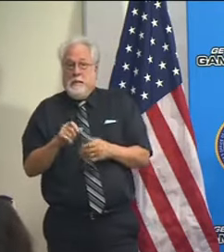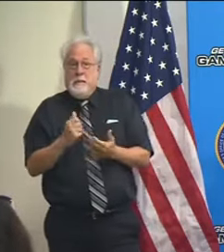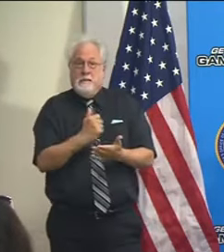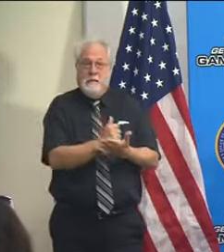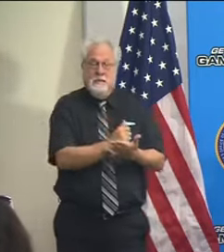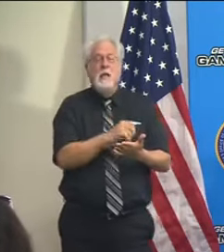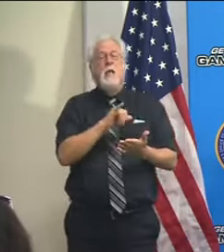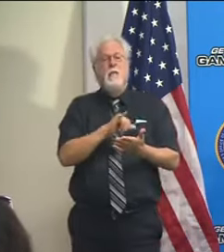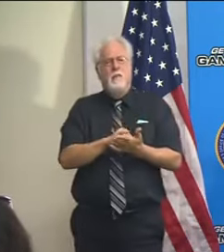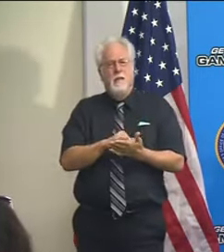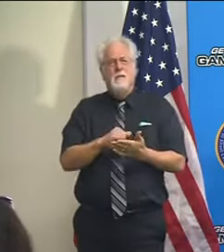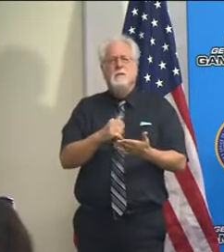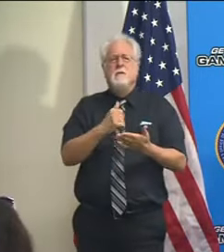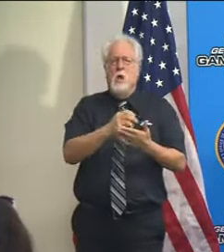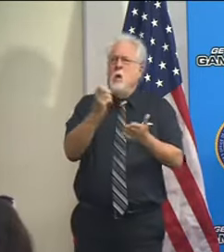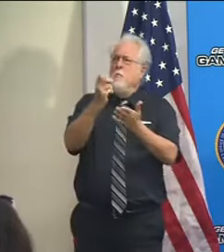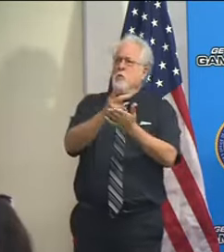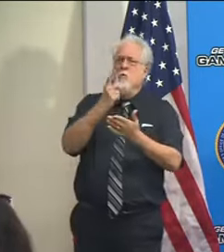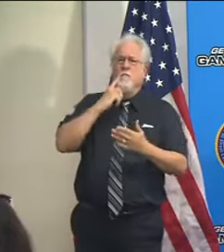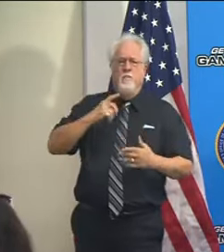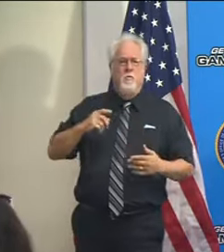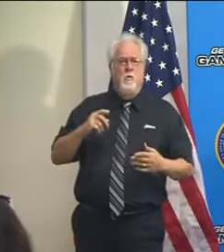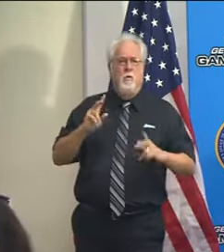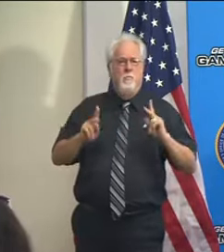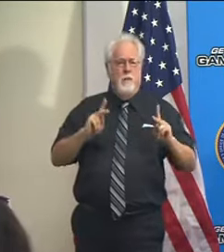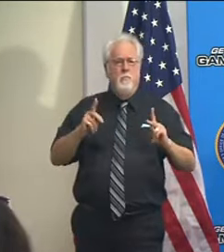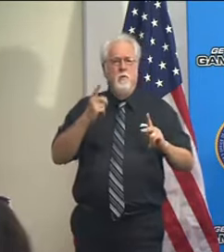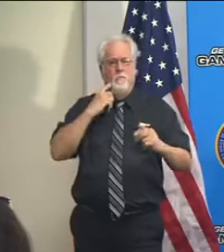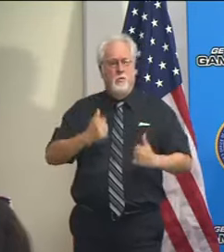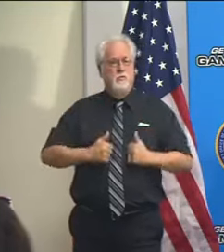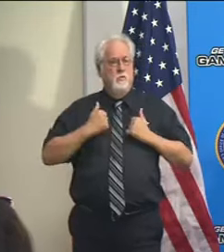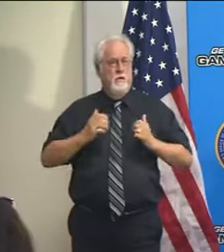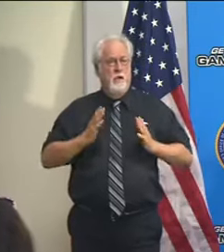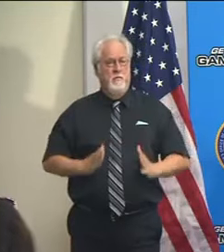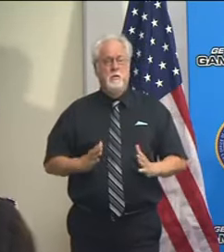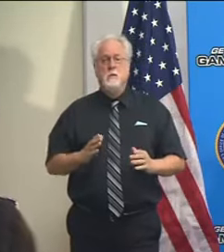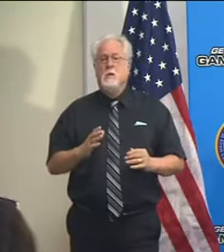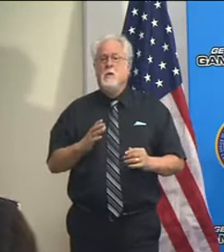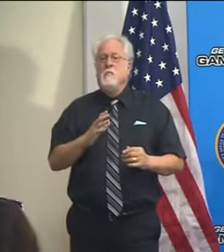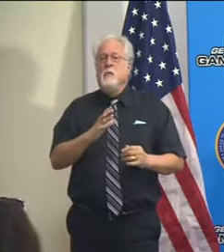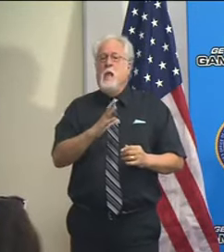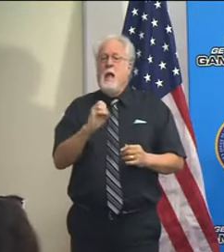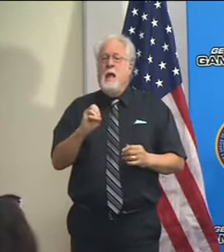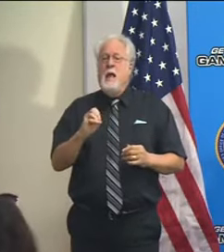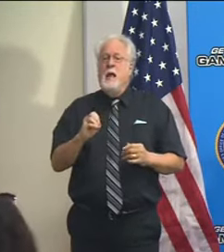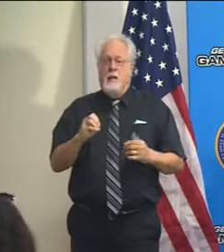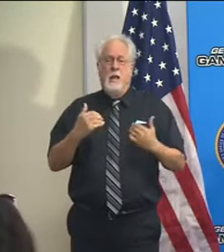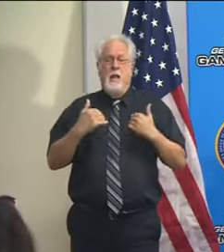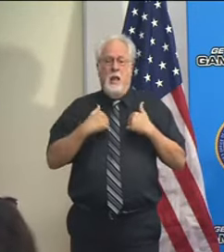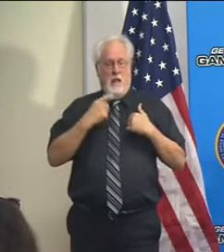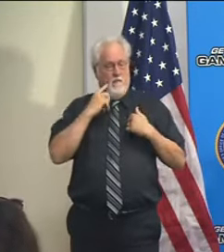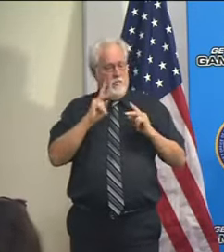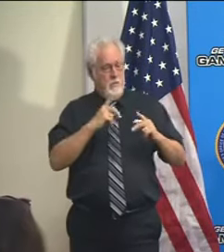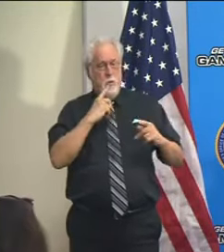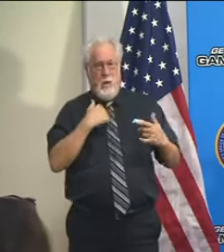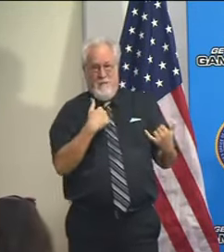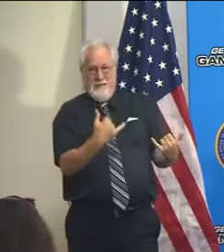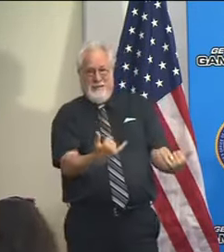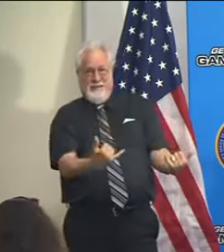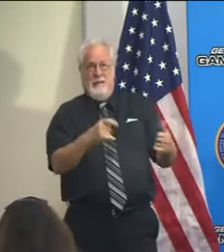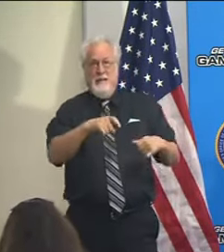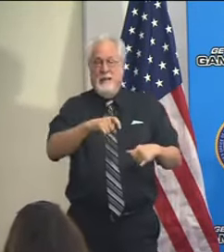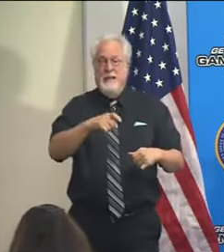This is assistance that has been approved for eligible survivors. And it's available for those who have immediate or critical